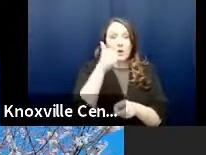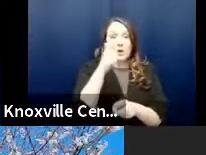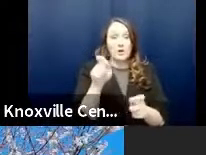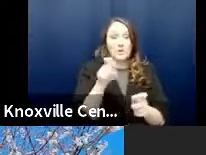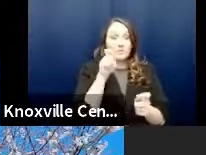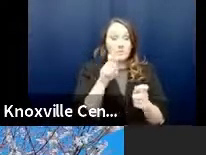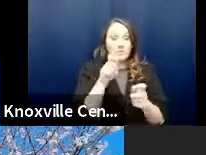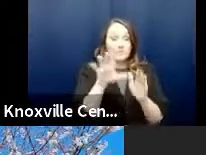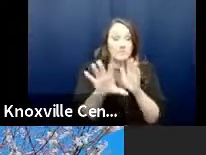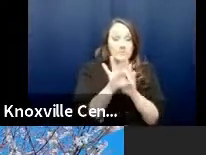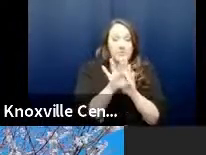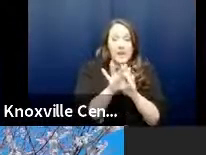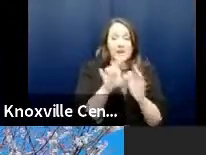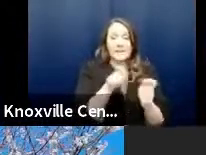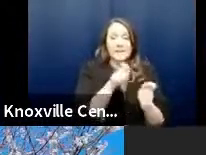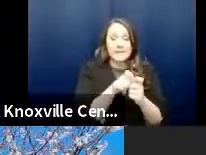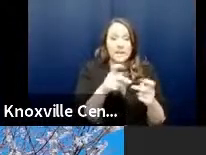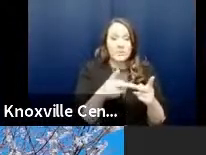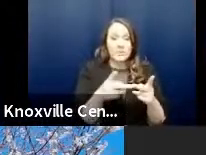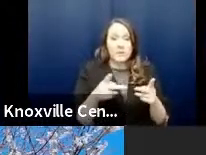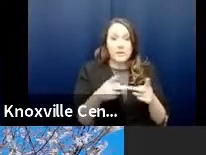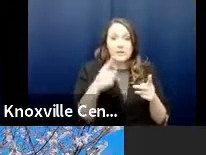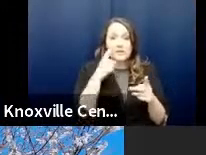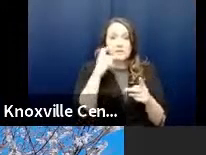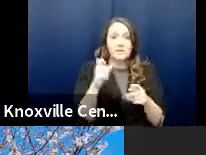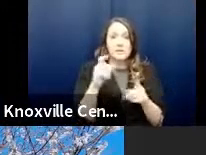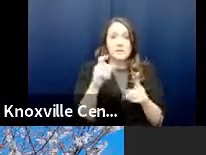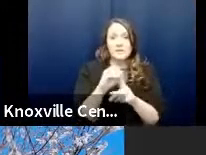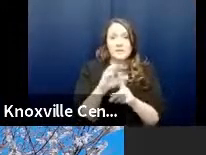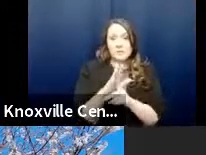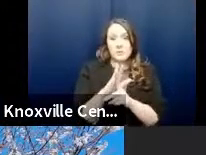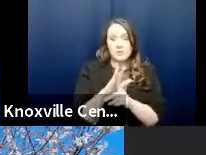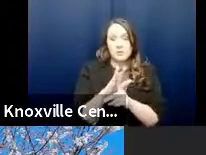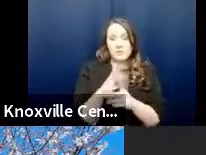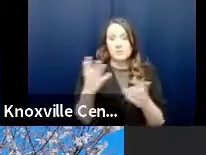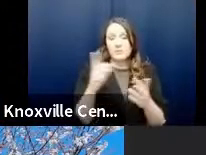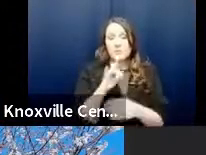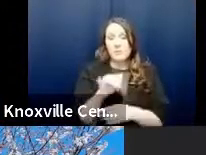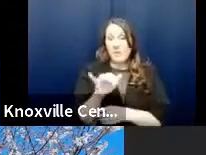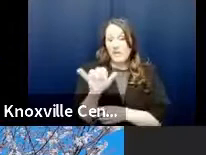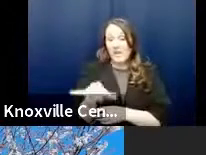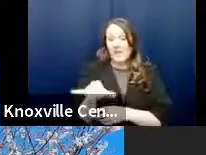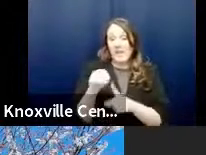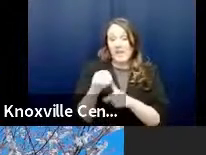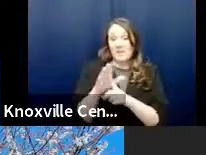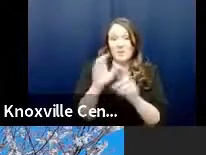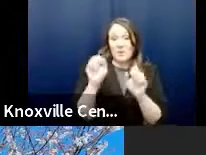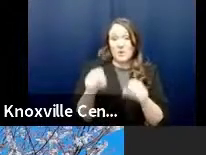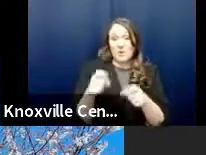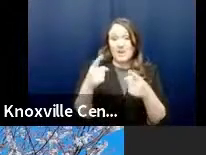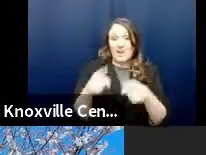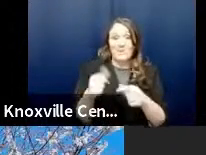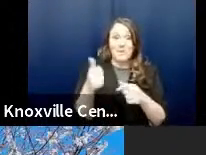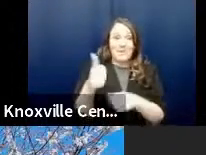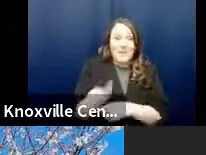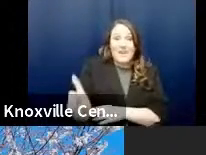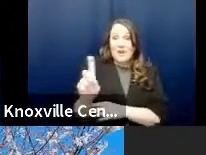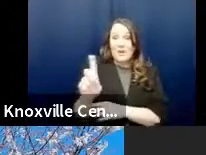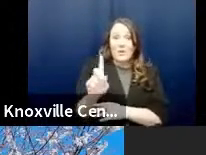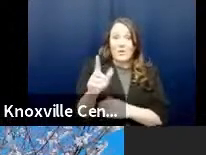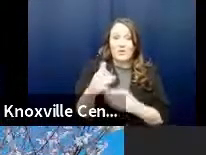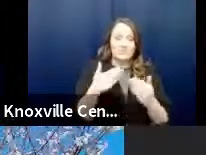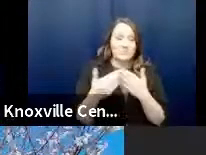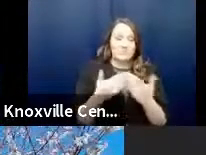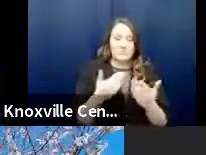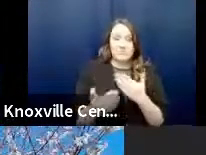specific place because of the exposure. Essentially, the exposure can be anywhere with the amount